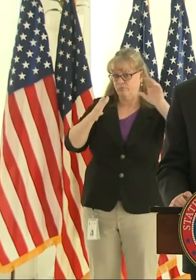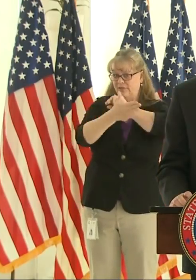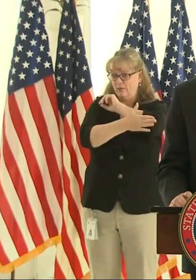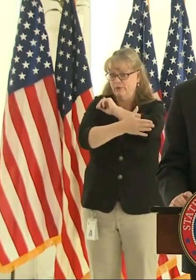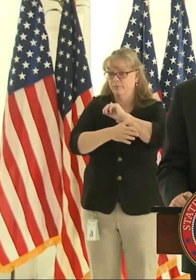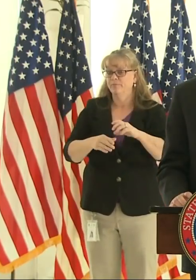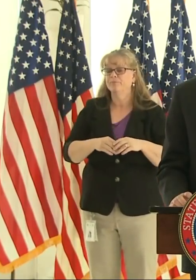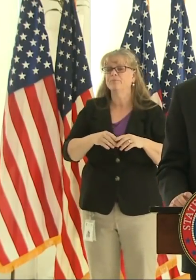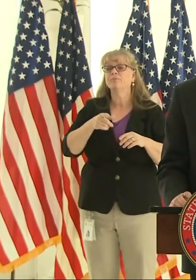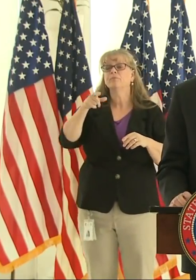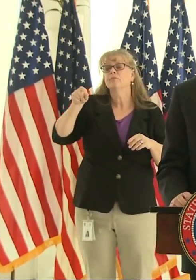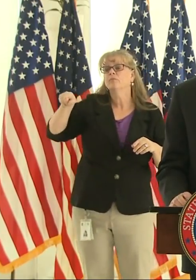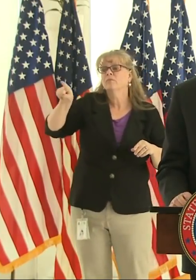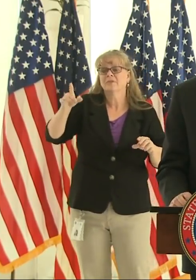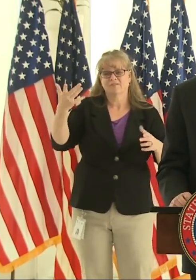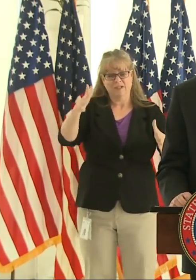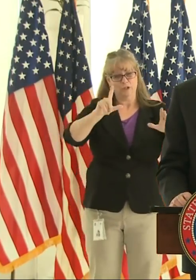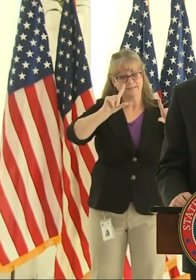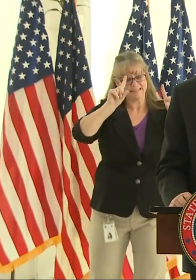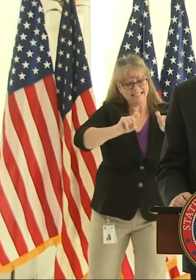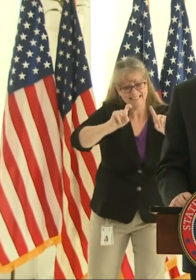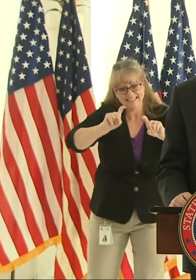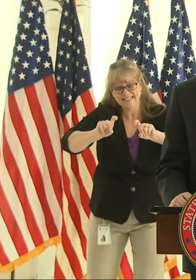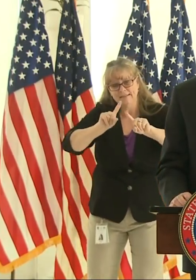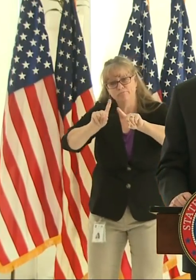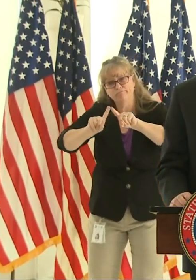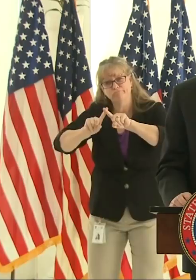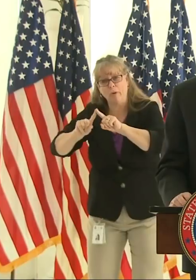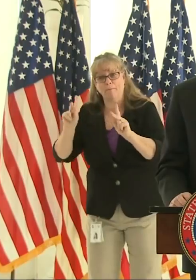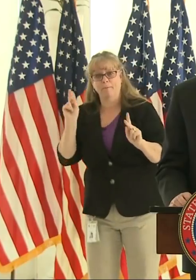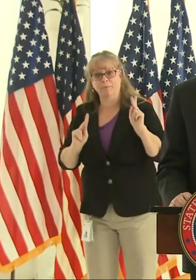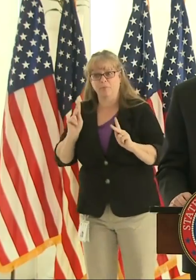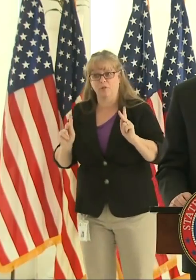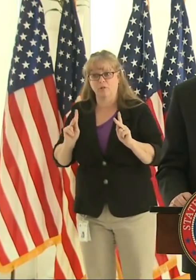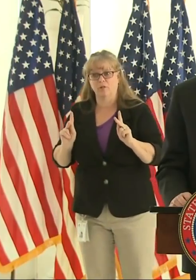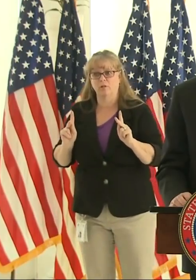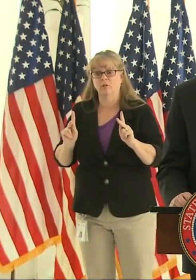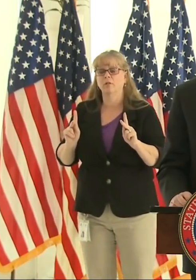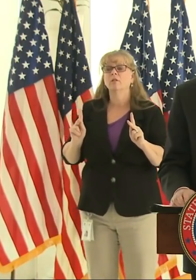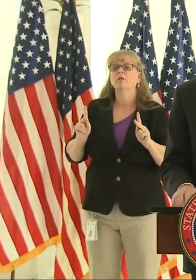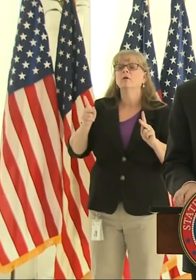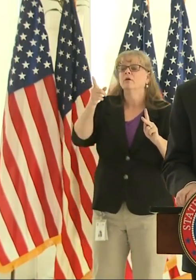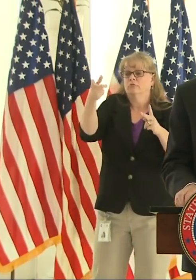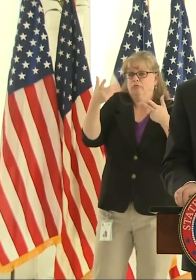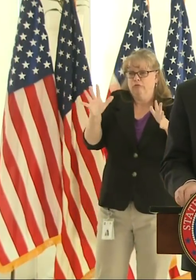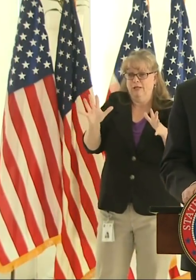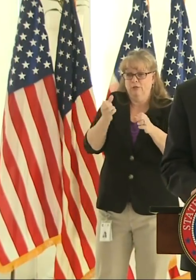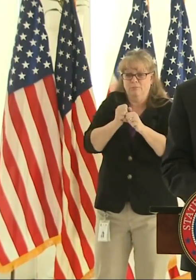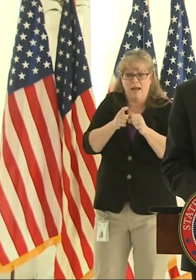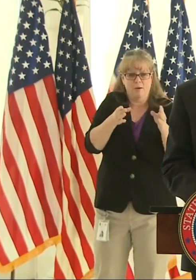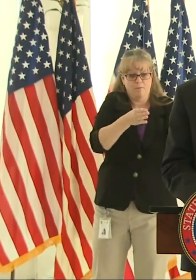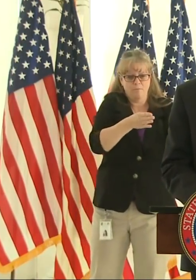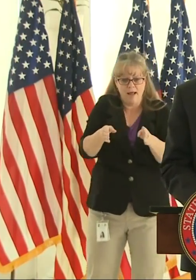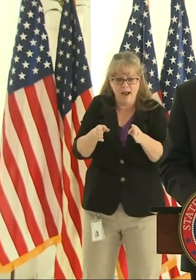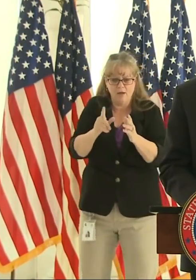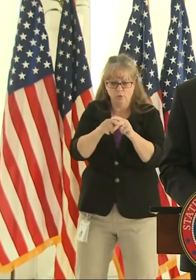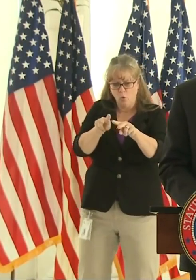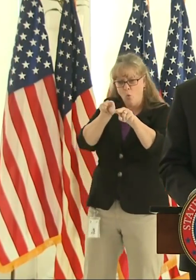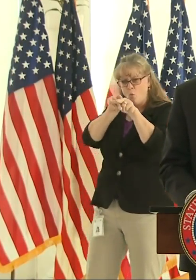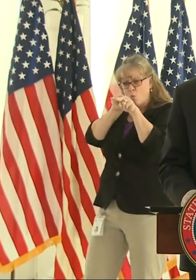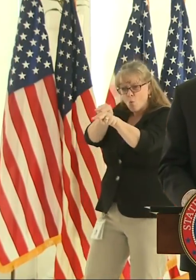through Eagle County Health to actively monitor and do work for tracing for their COVID-19 cases and